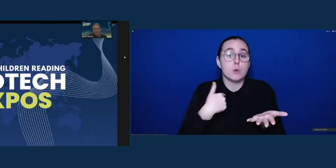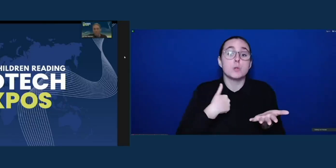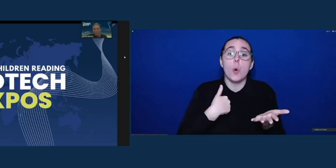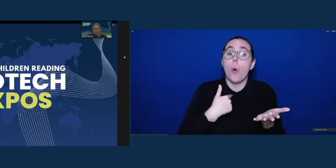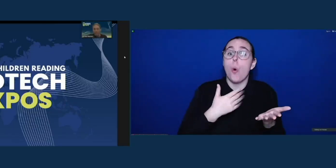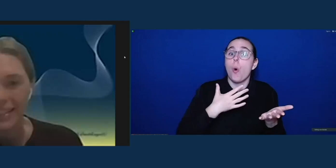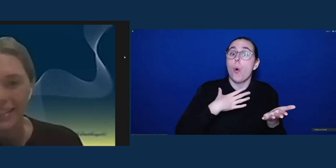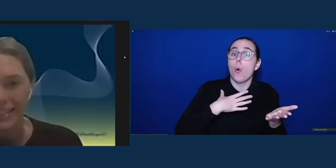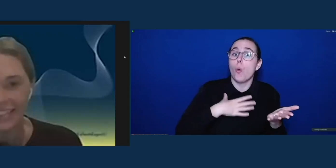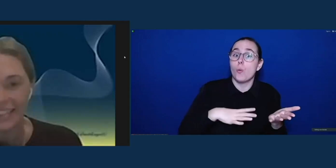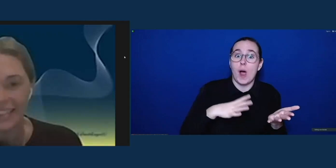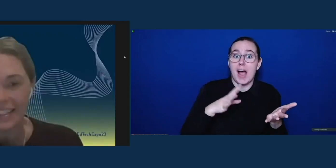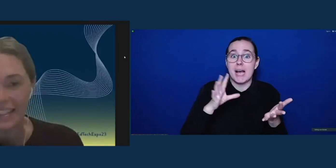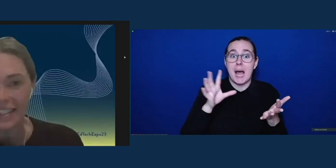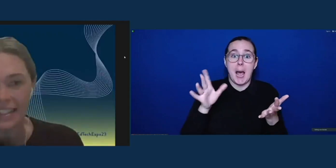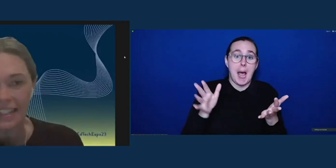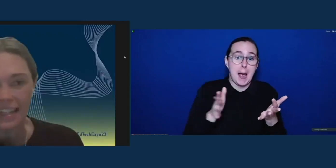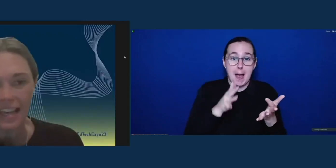stop sharing